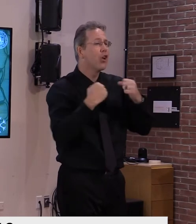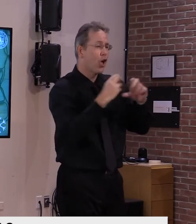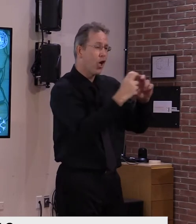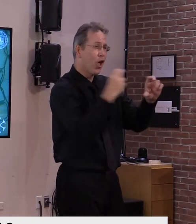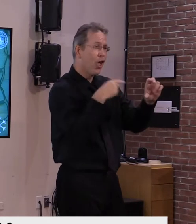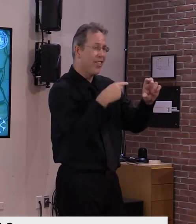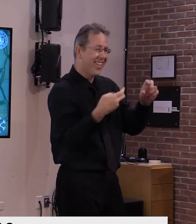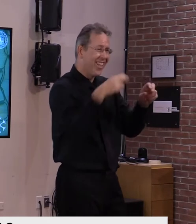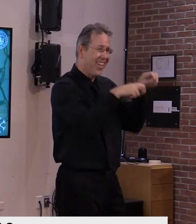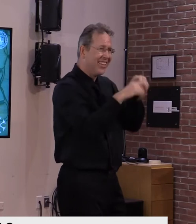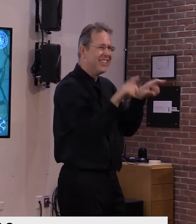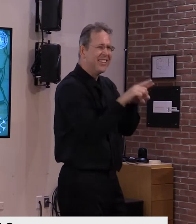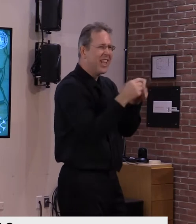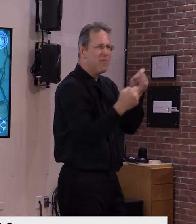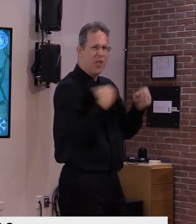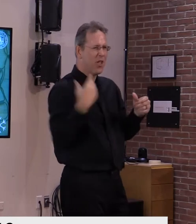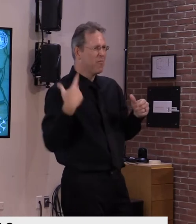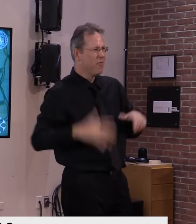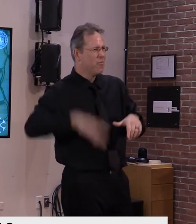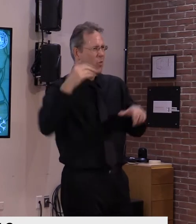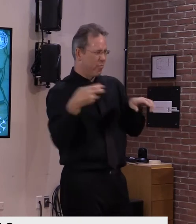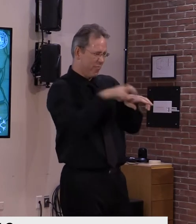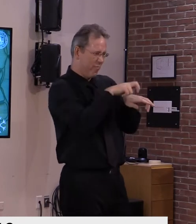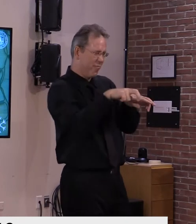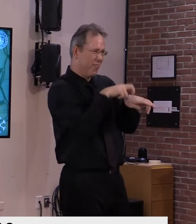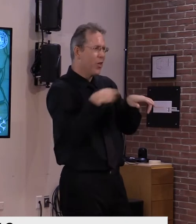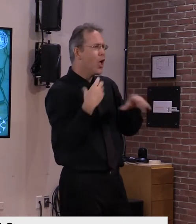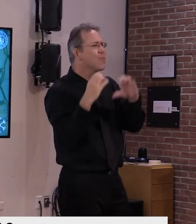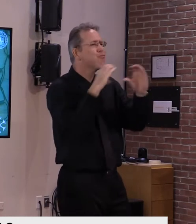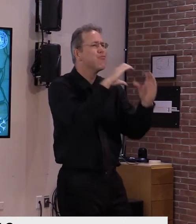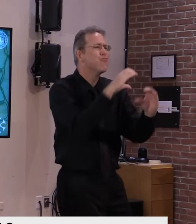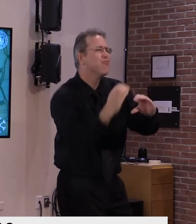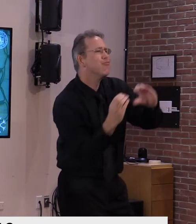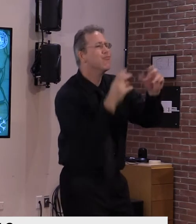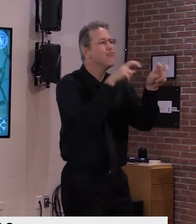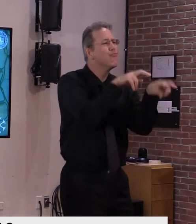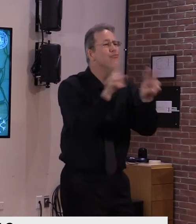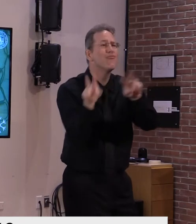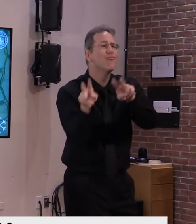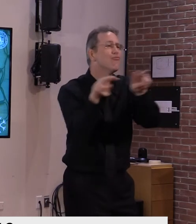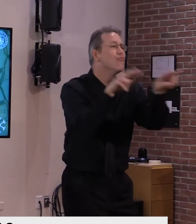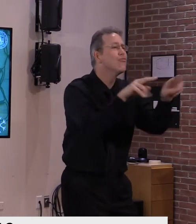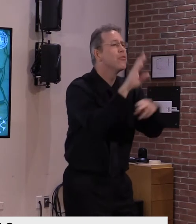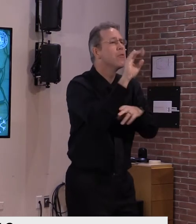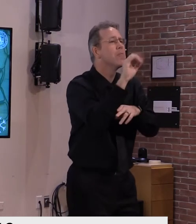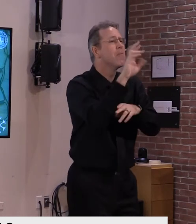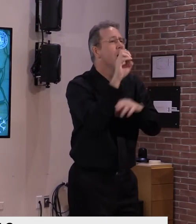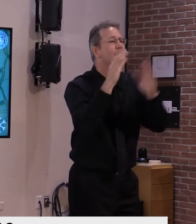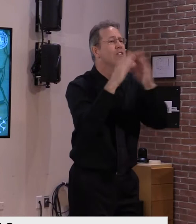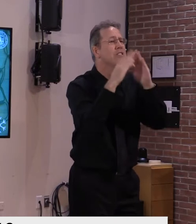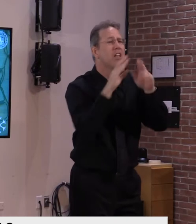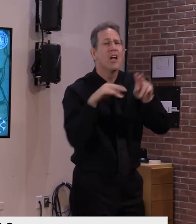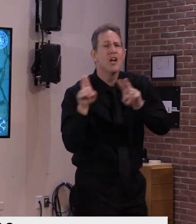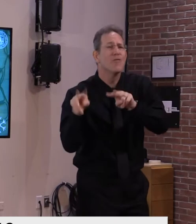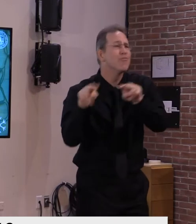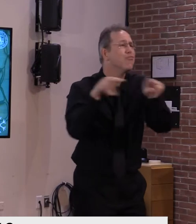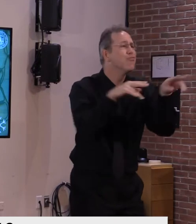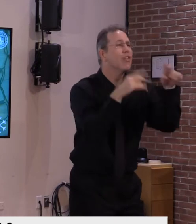Well, my mom and dad would load up our Buick station wagon, with wood grain sides, by the